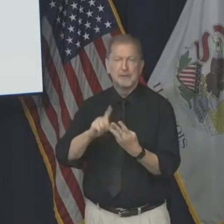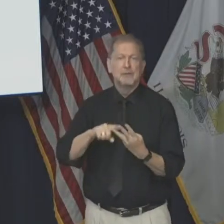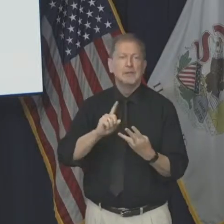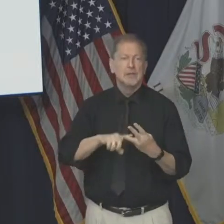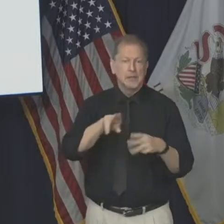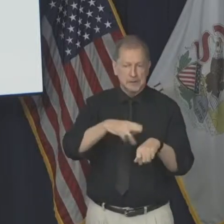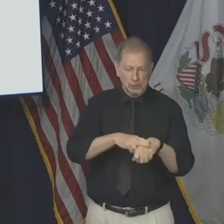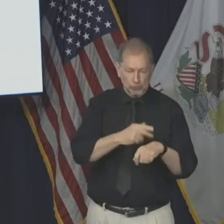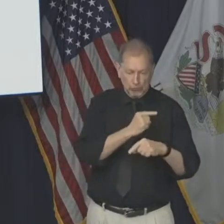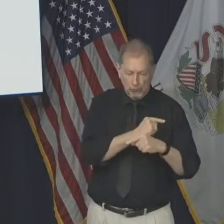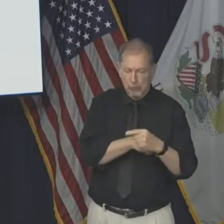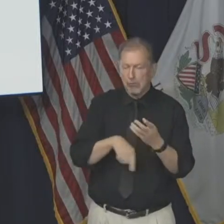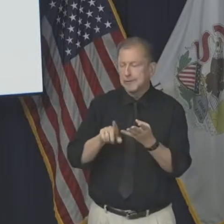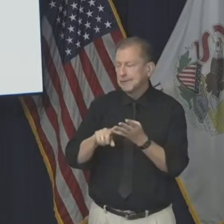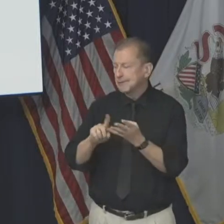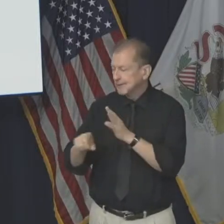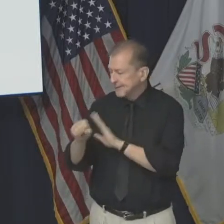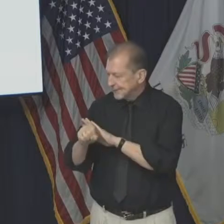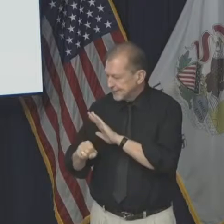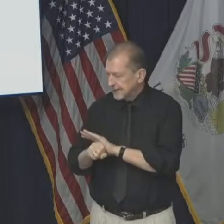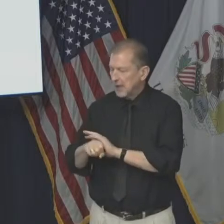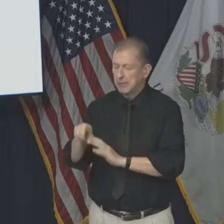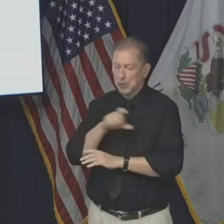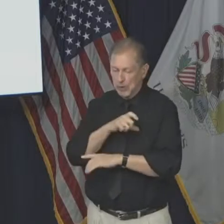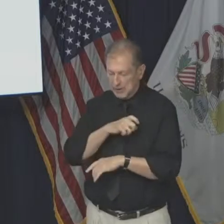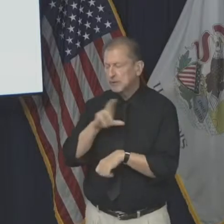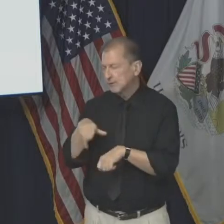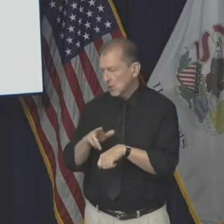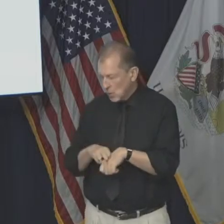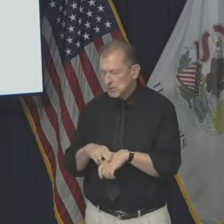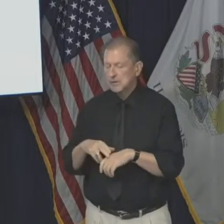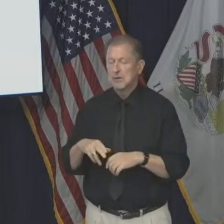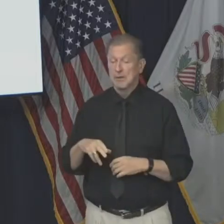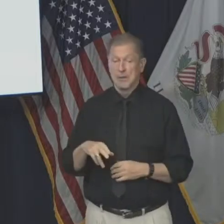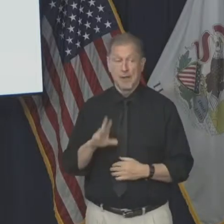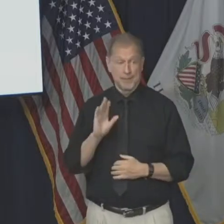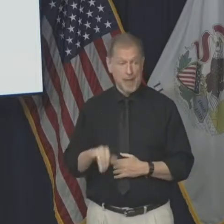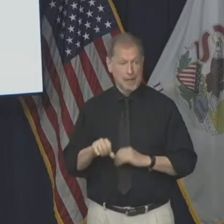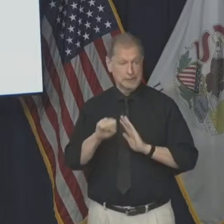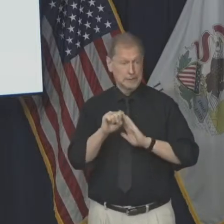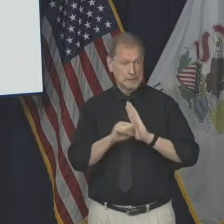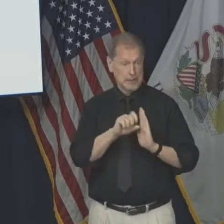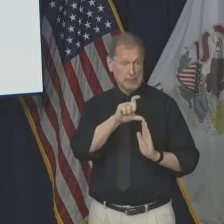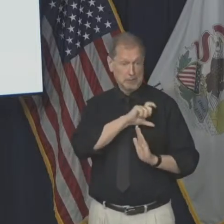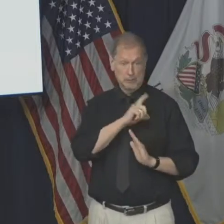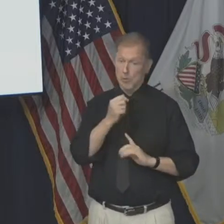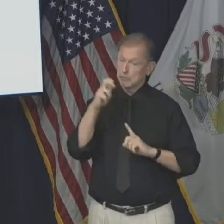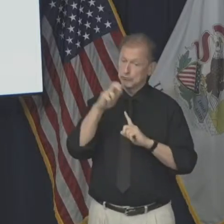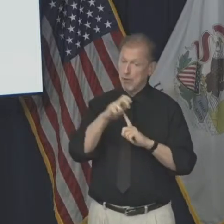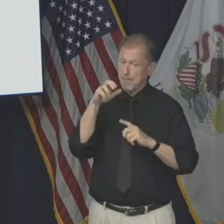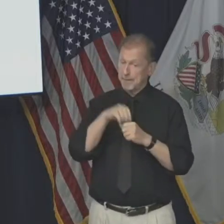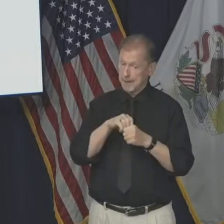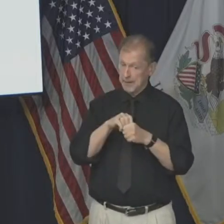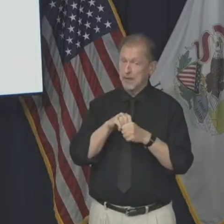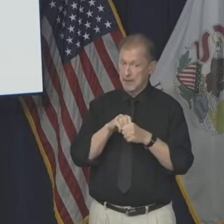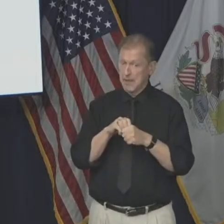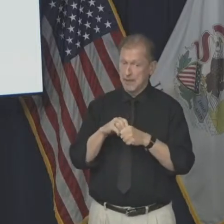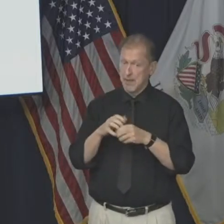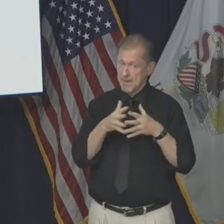have the state police, of course, which are the best in the nation. They are on